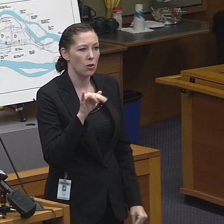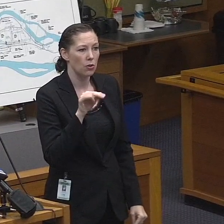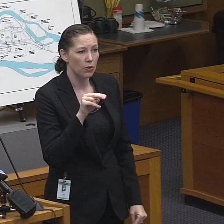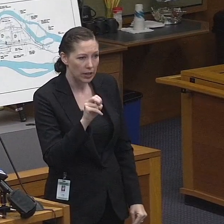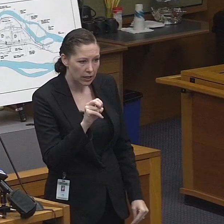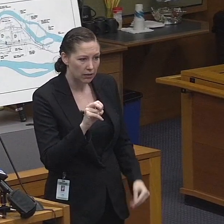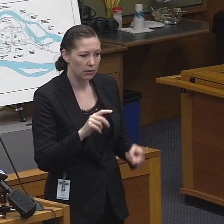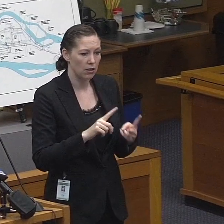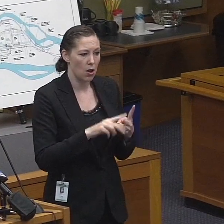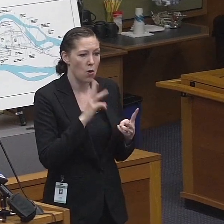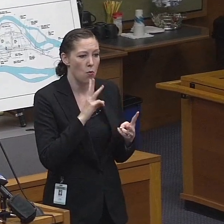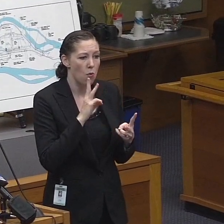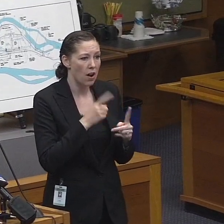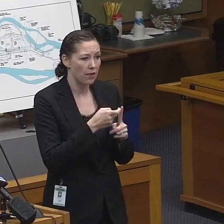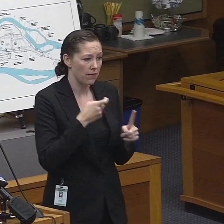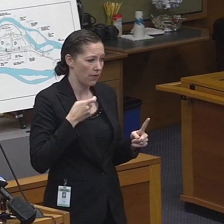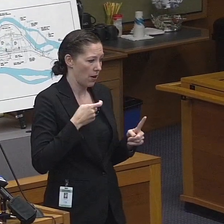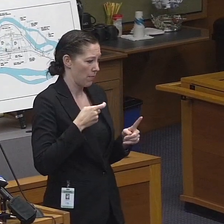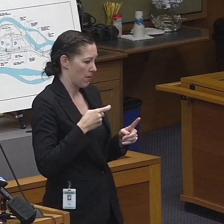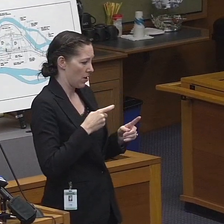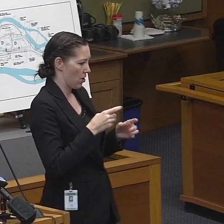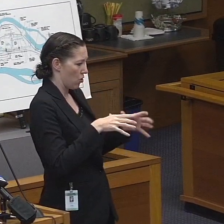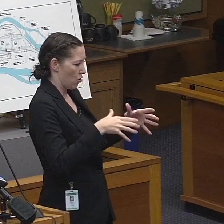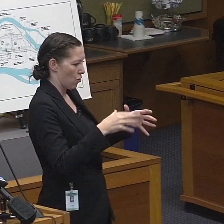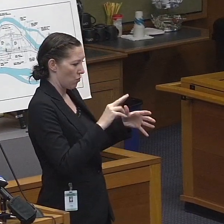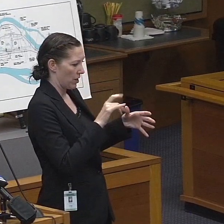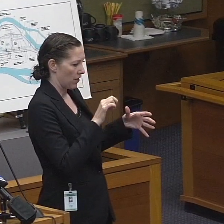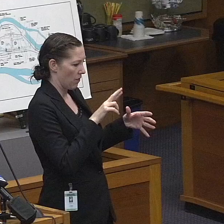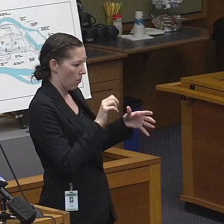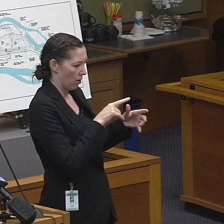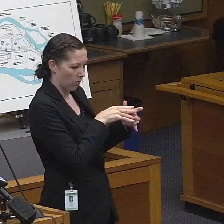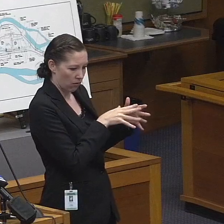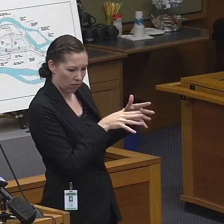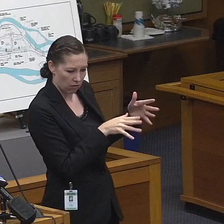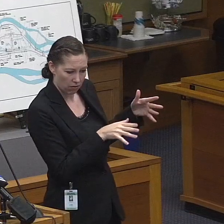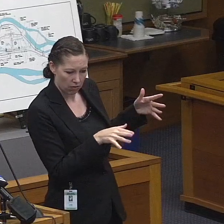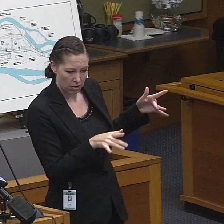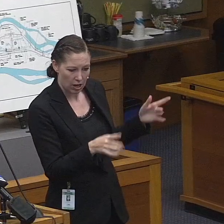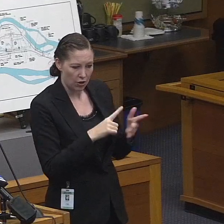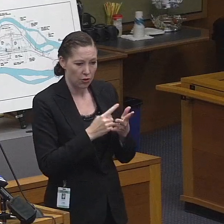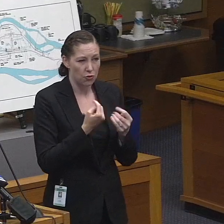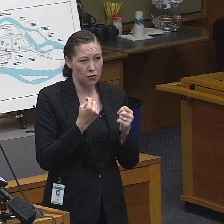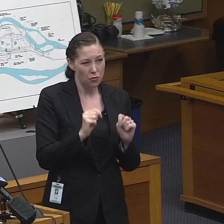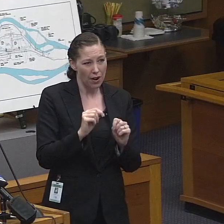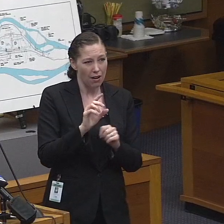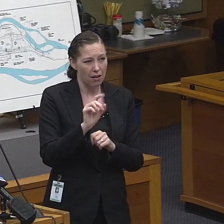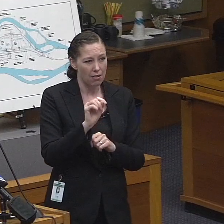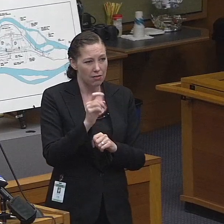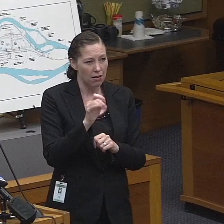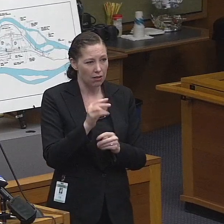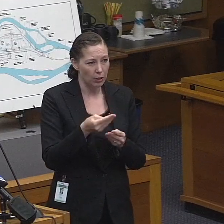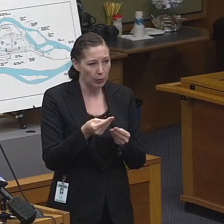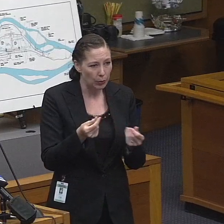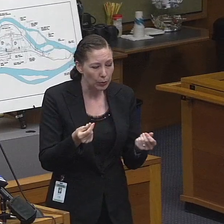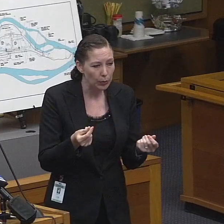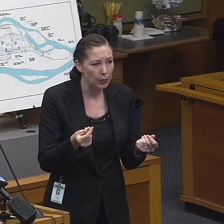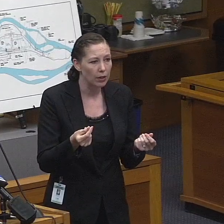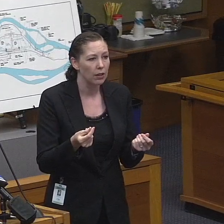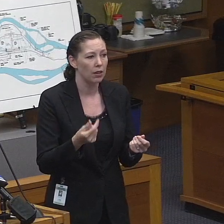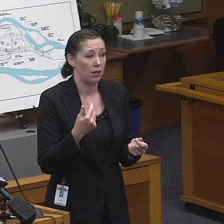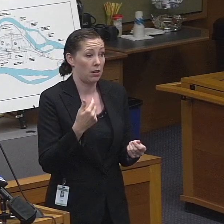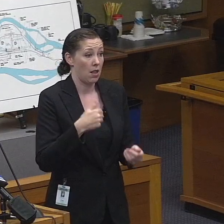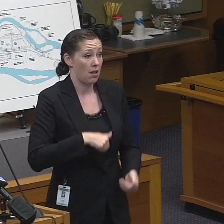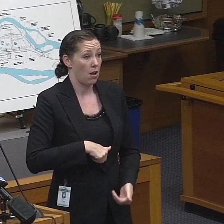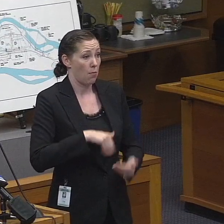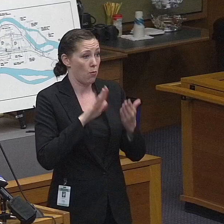the reservoir, bringing in groundwater to try to dilute the toxin. The approach that was just shared